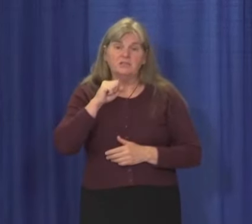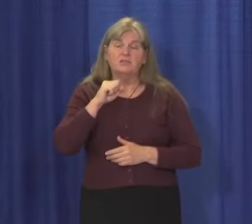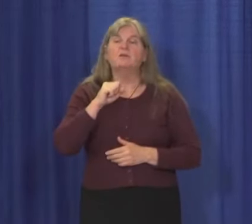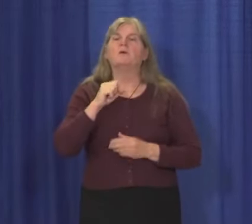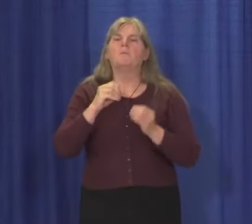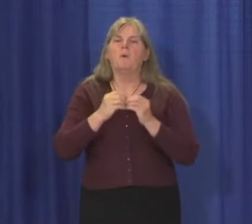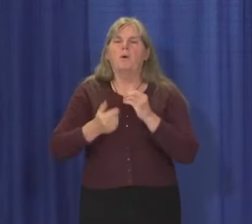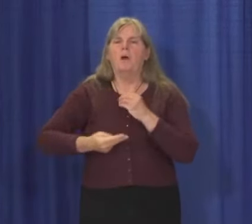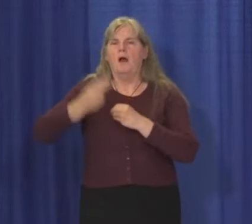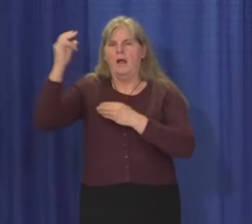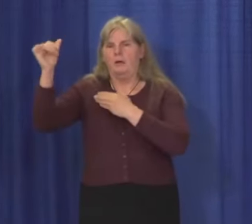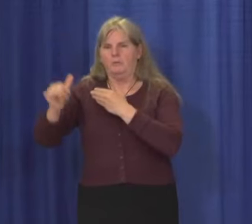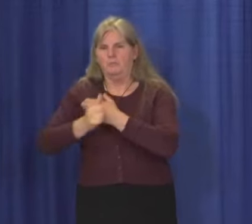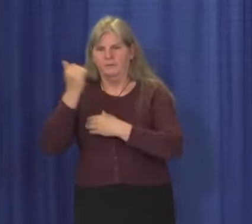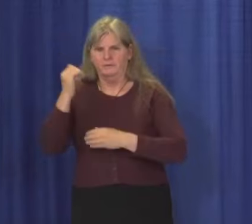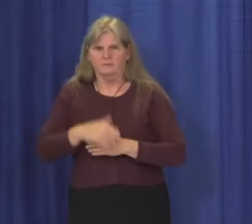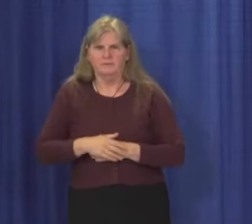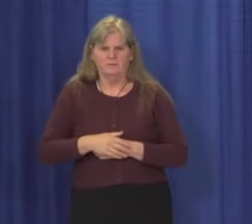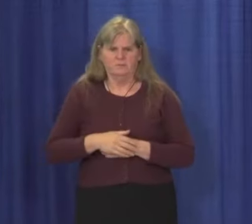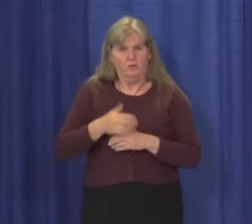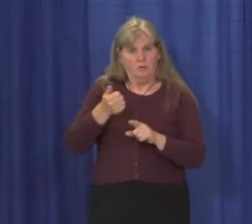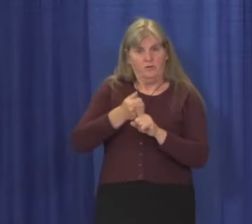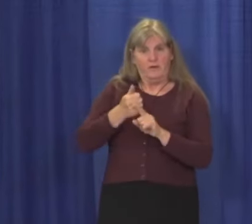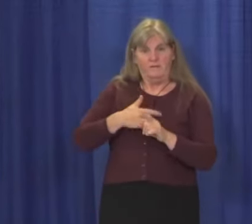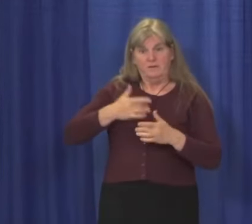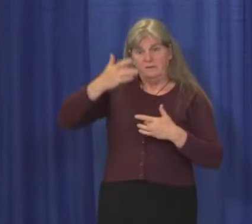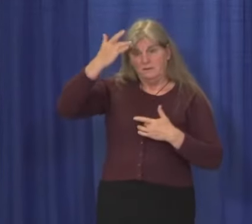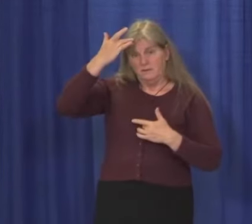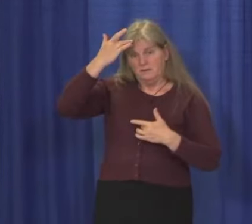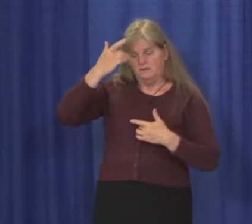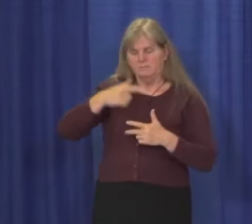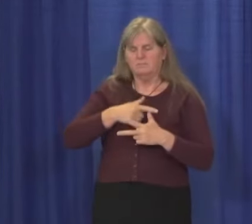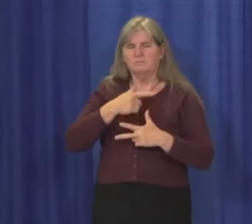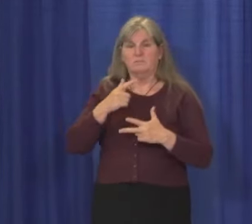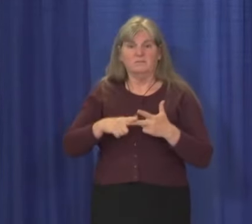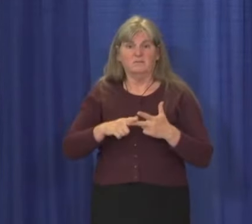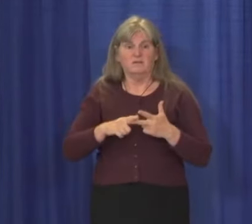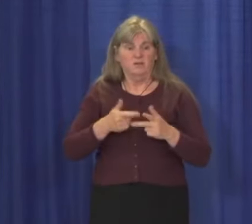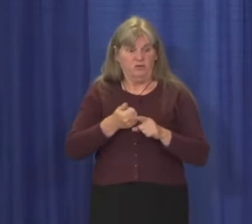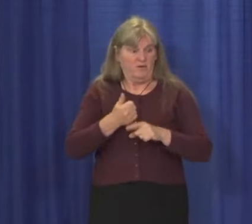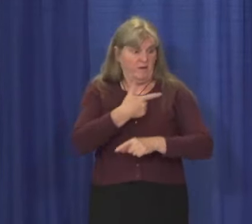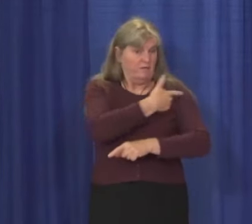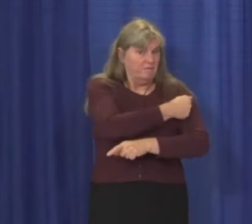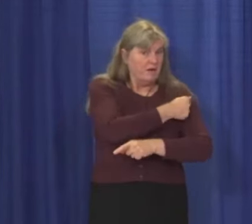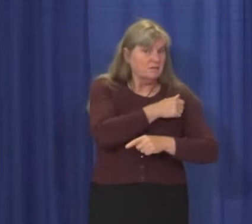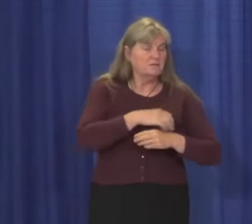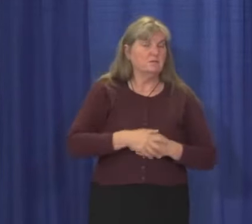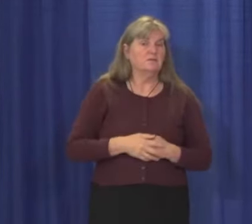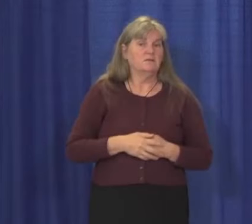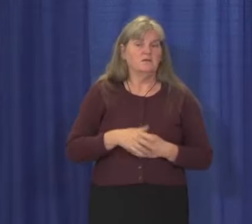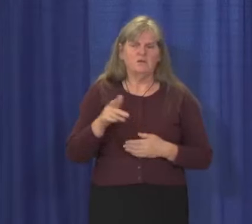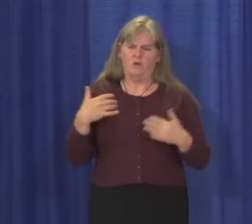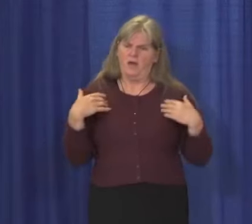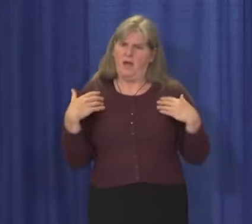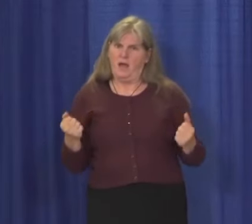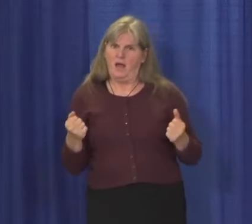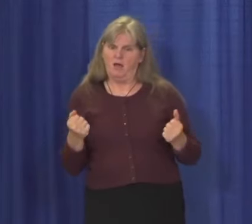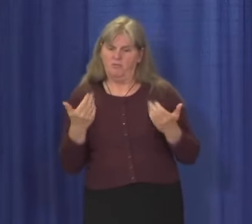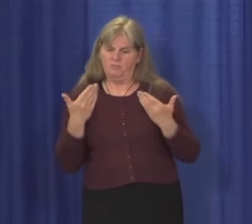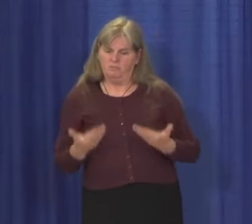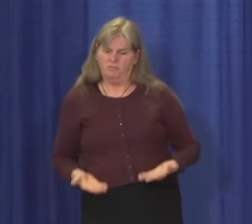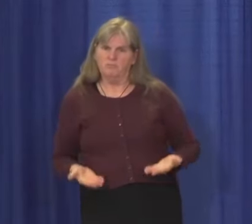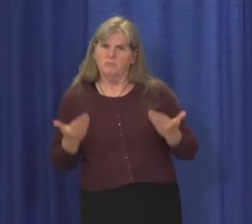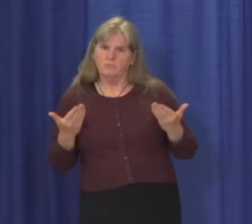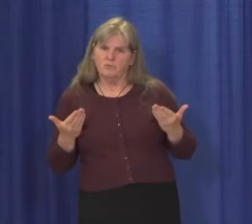risk. The presence of symptoms, vaccination status, overall age and medical conditions, overall health and